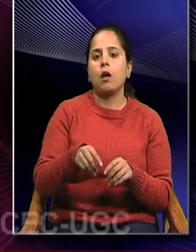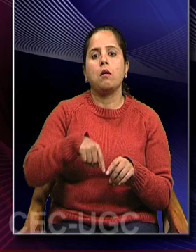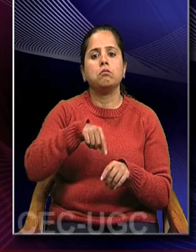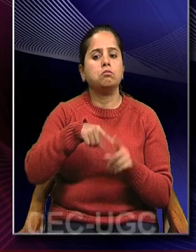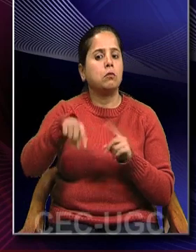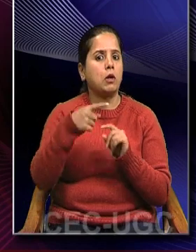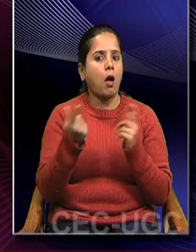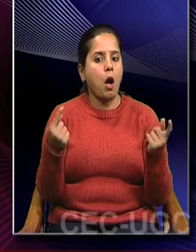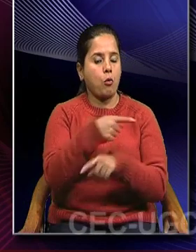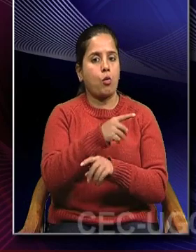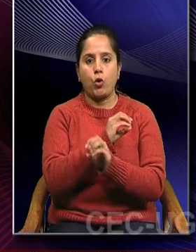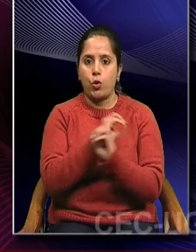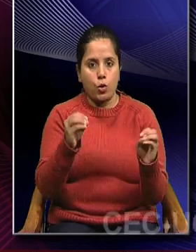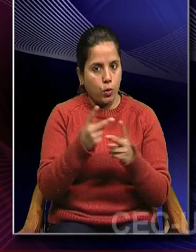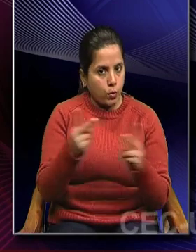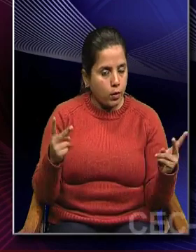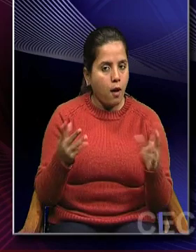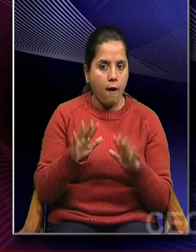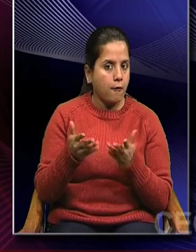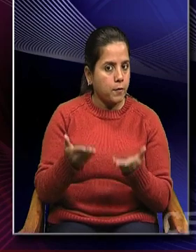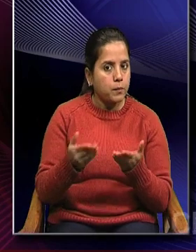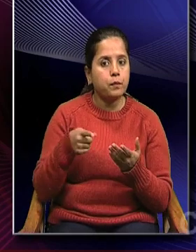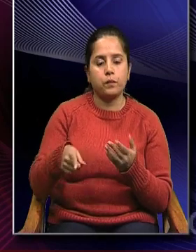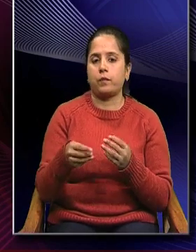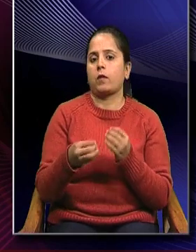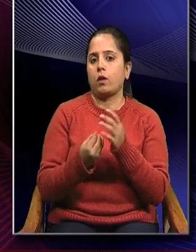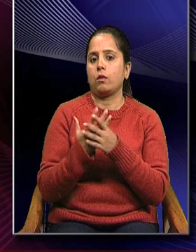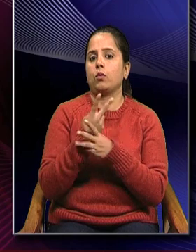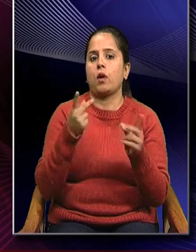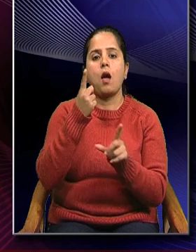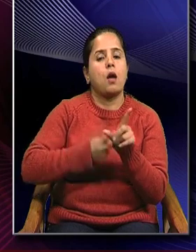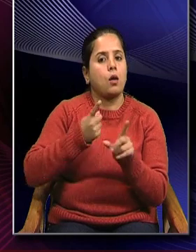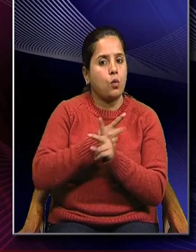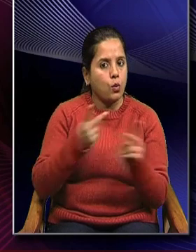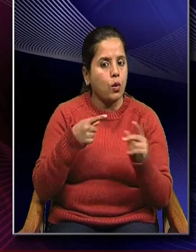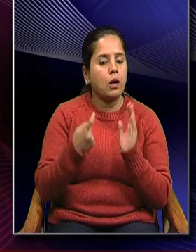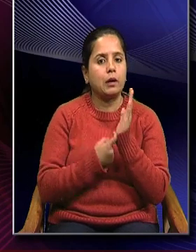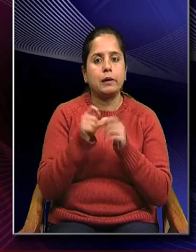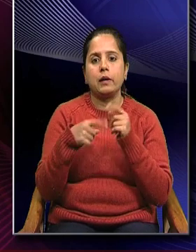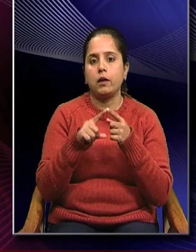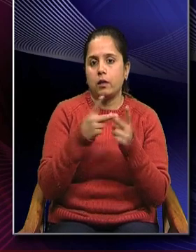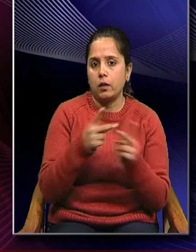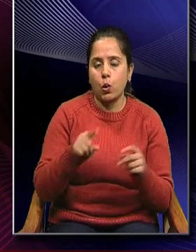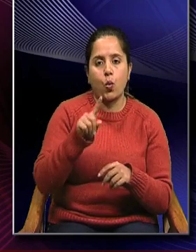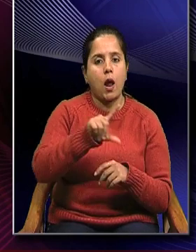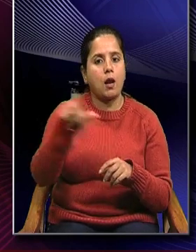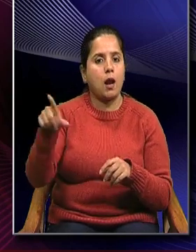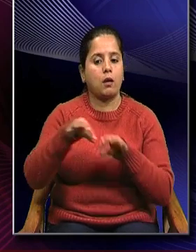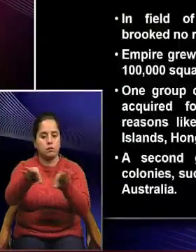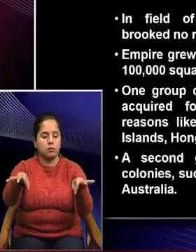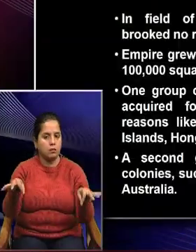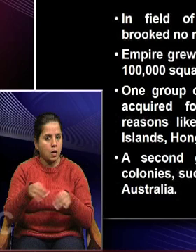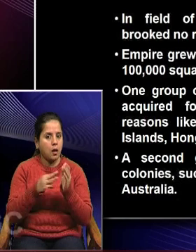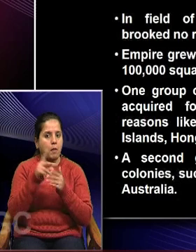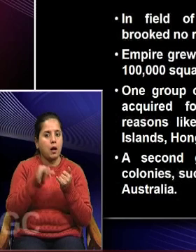as well. We find that it grew at an annual rate of 1 lakh square miles